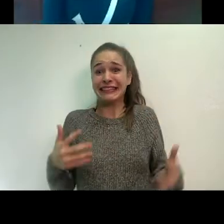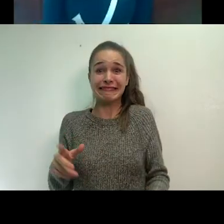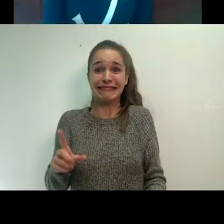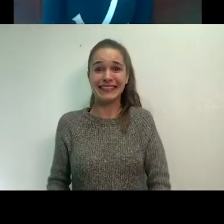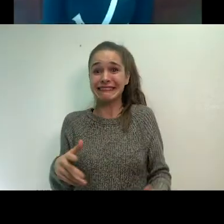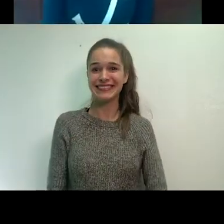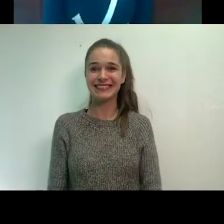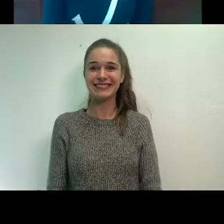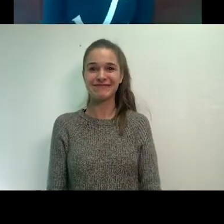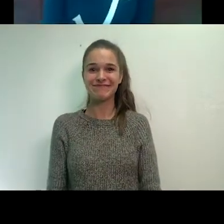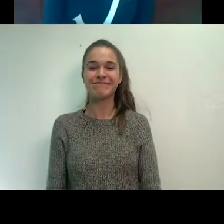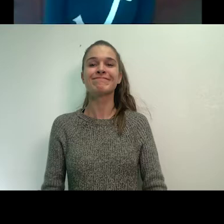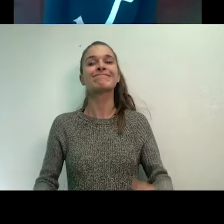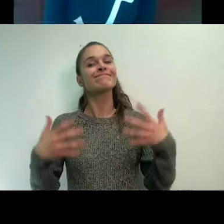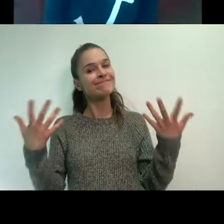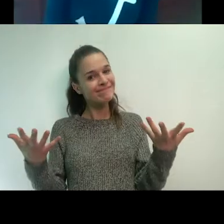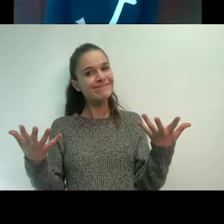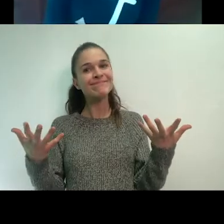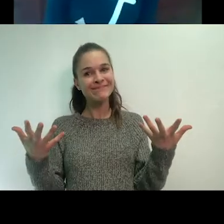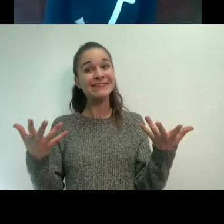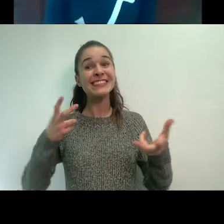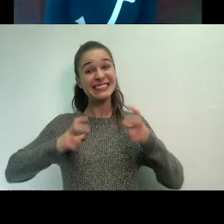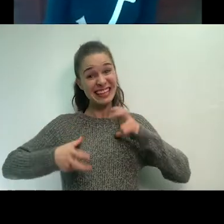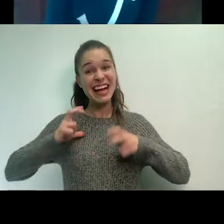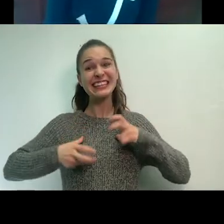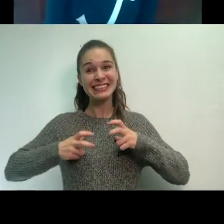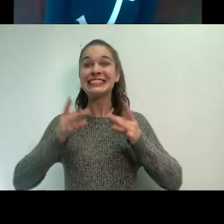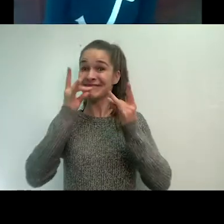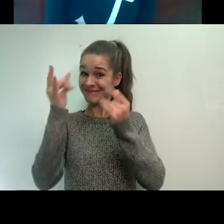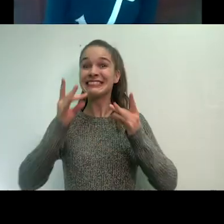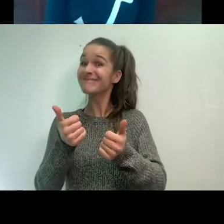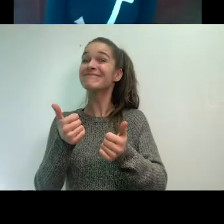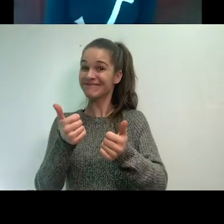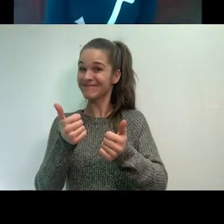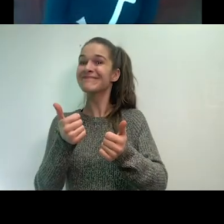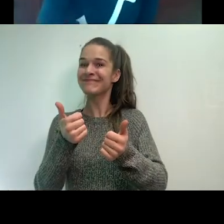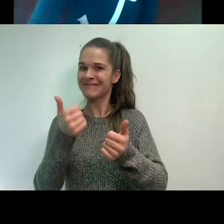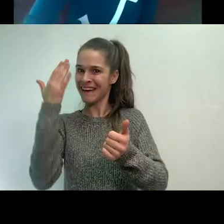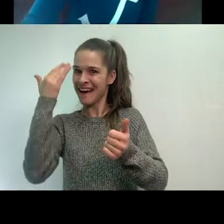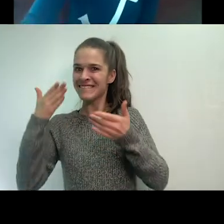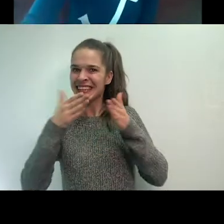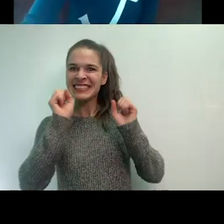And that's because dinosaurs are delicious to goldfish.